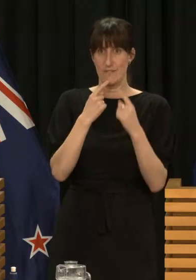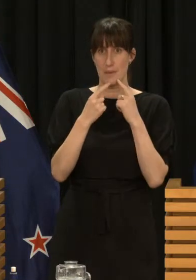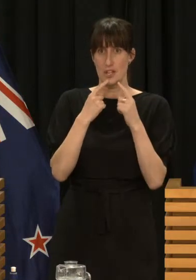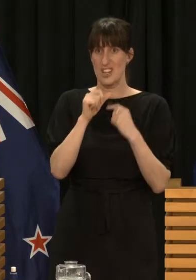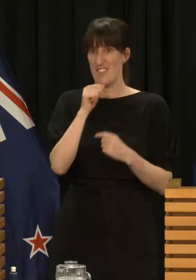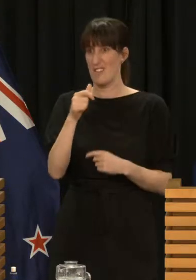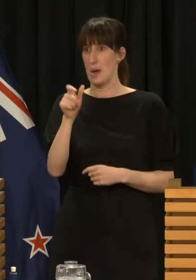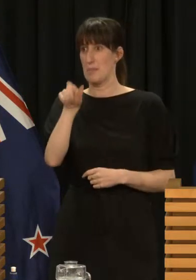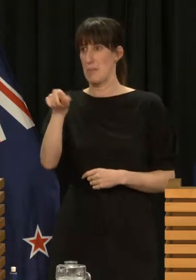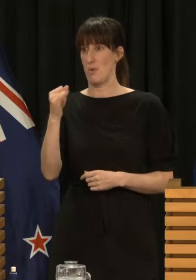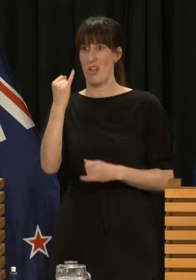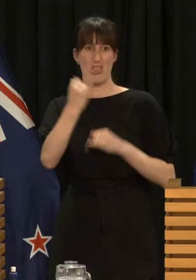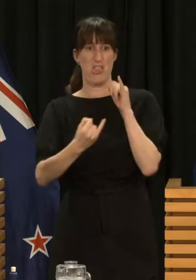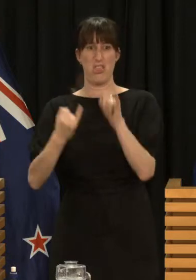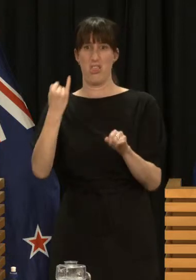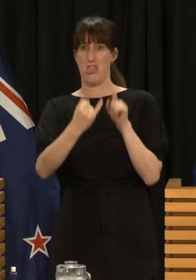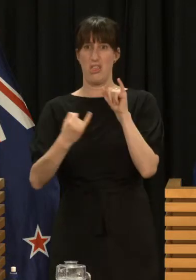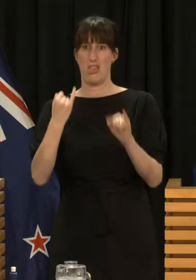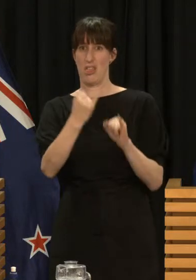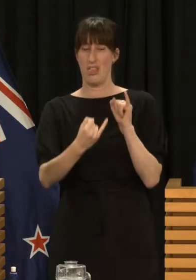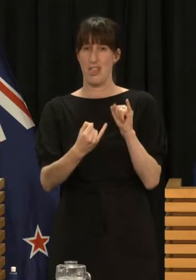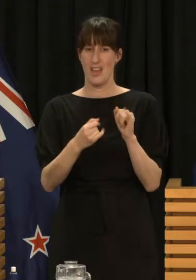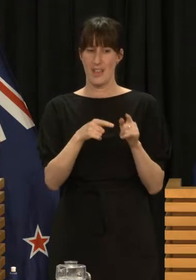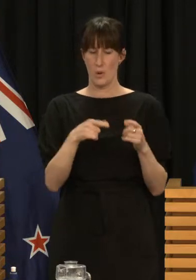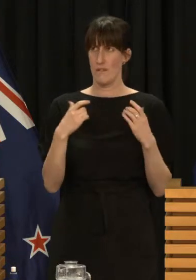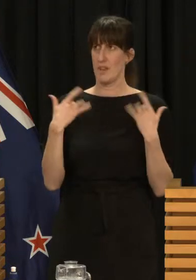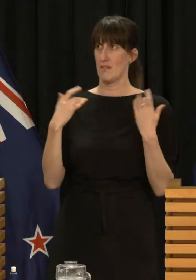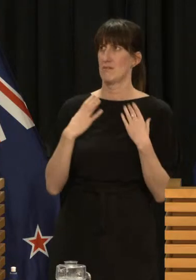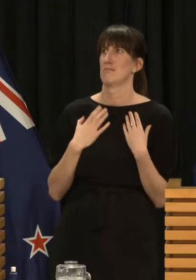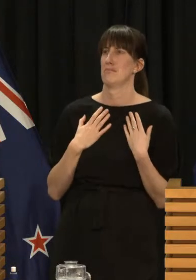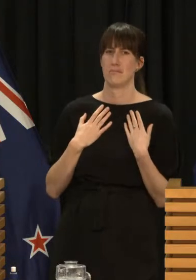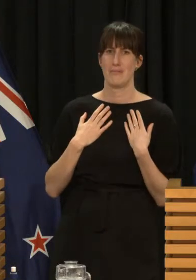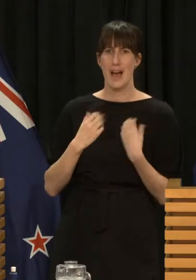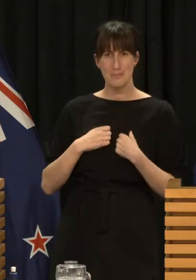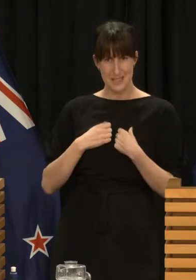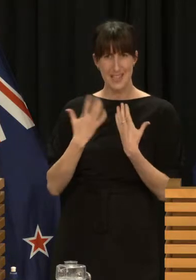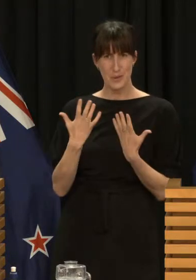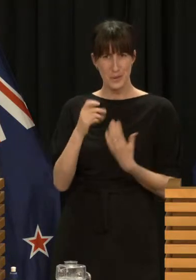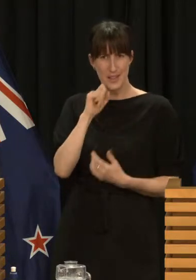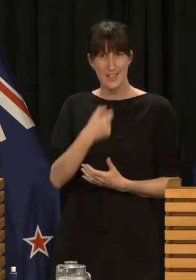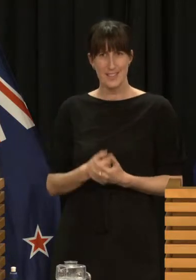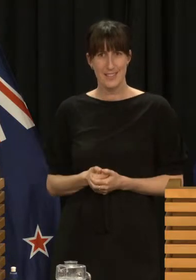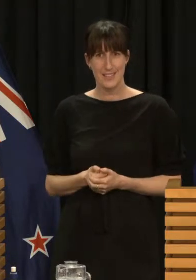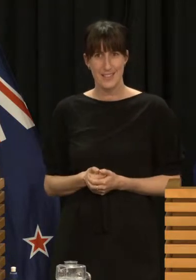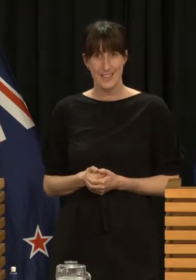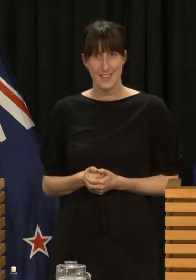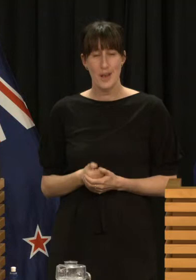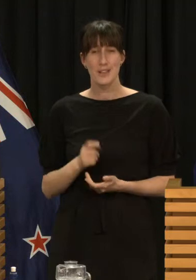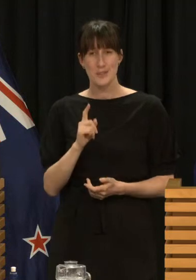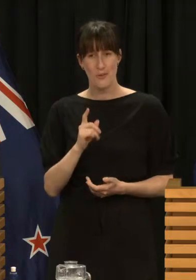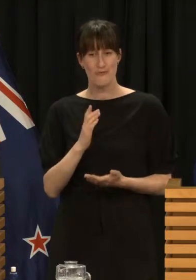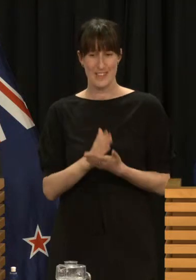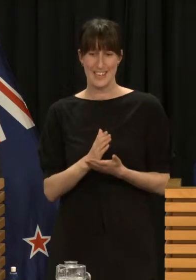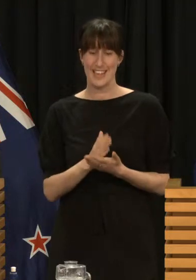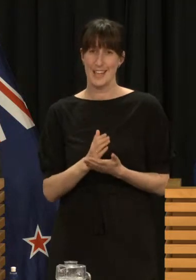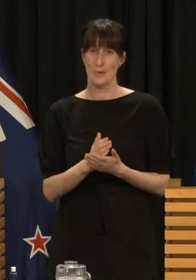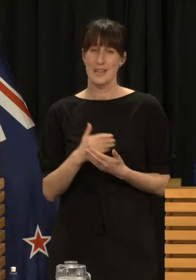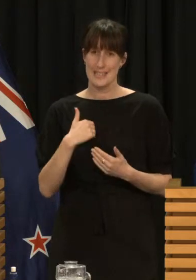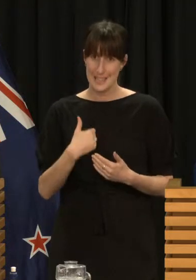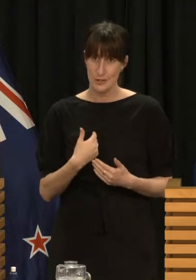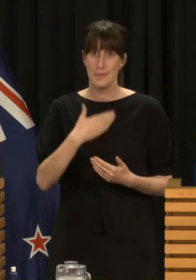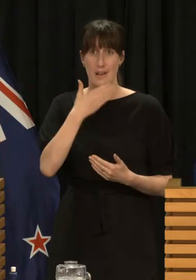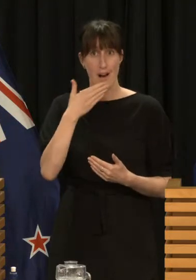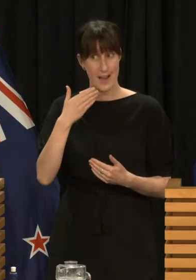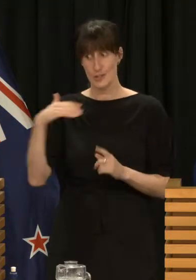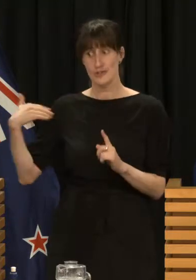very difficult. So my message to everybody is, we've come this far by caring for one another. So let's continue to do